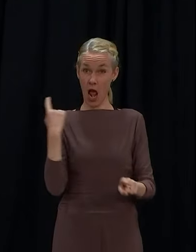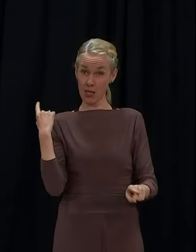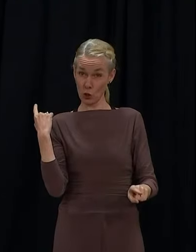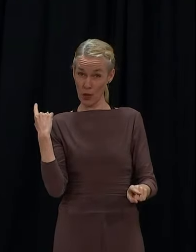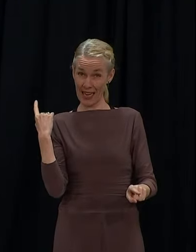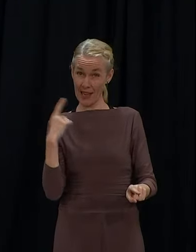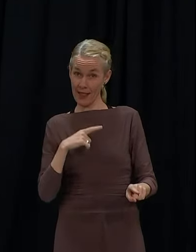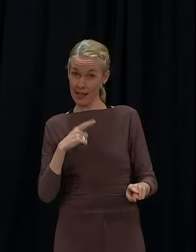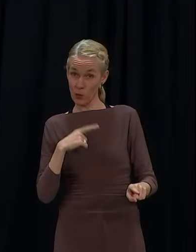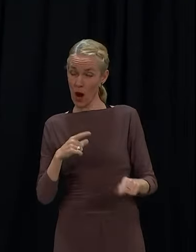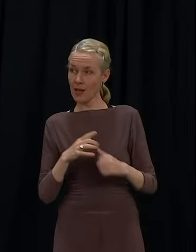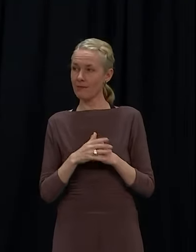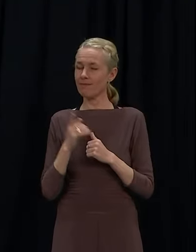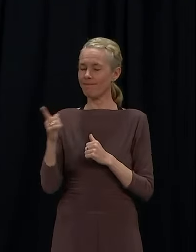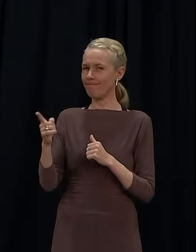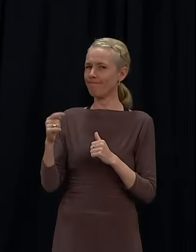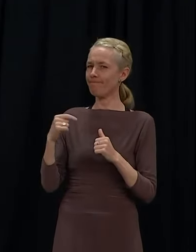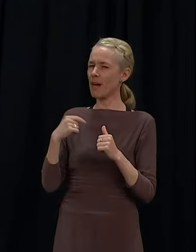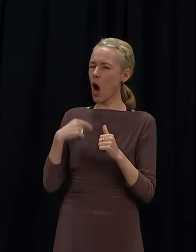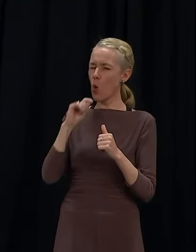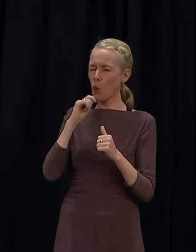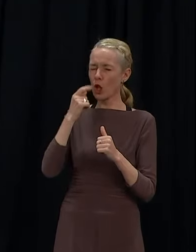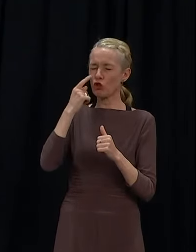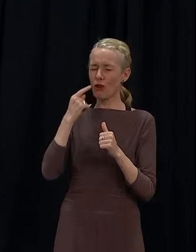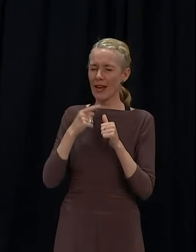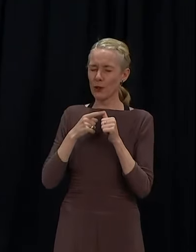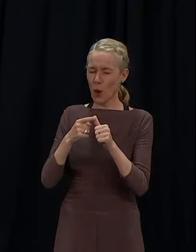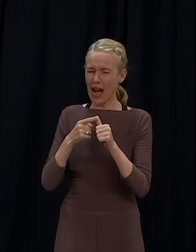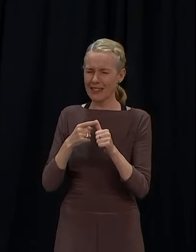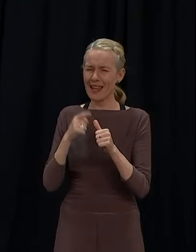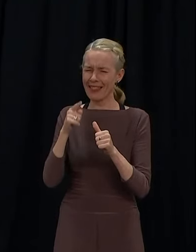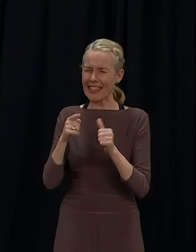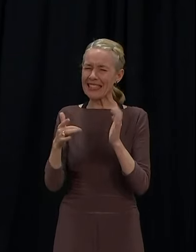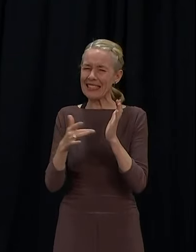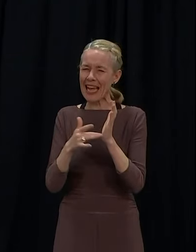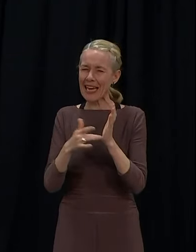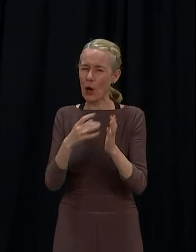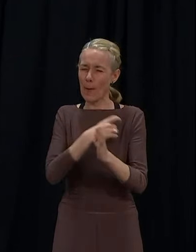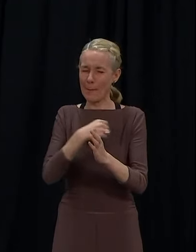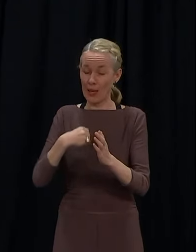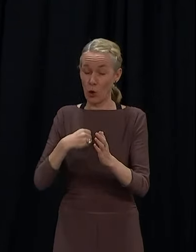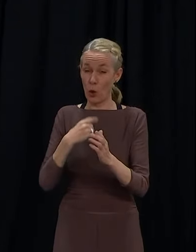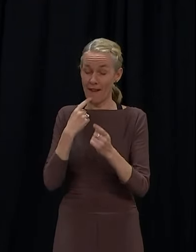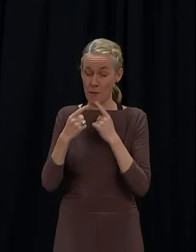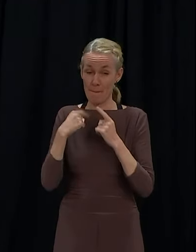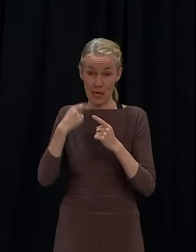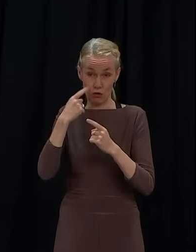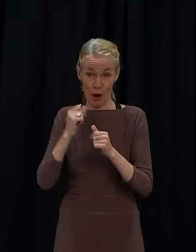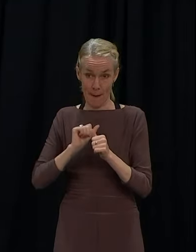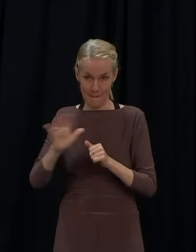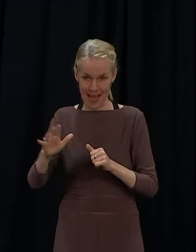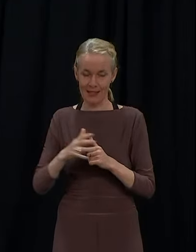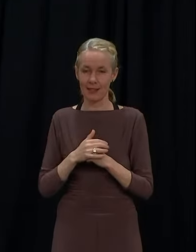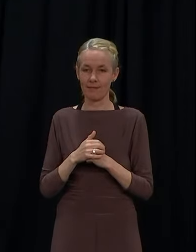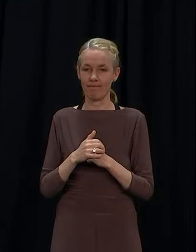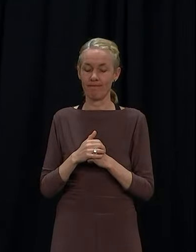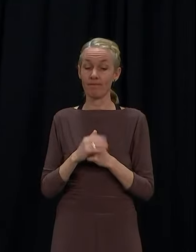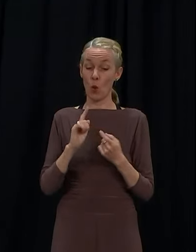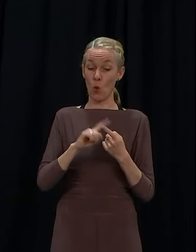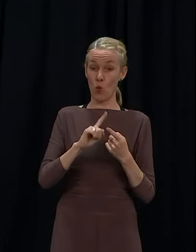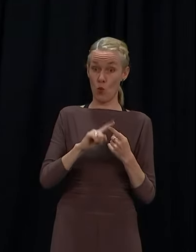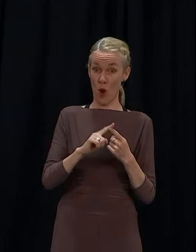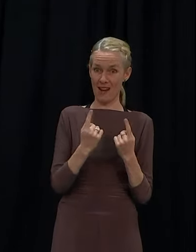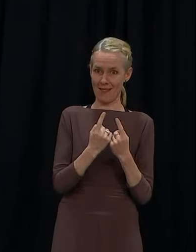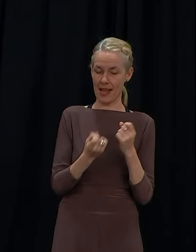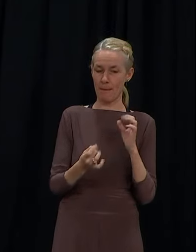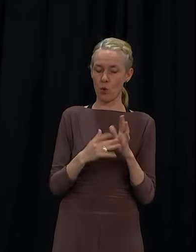think might be making a material difference. One is simple. It's just the level of infectiousness of Delta. The second is,